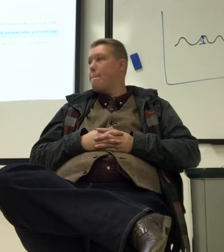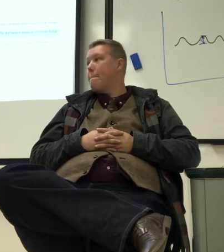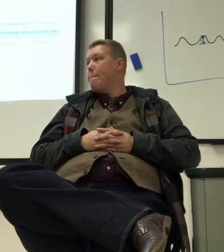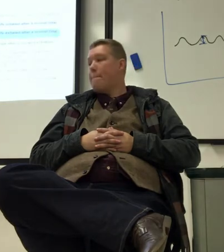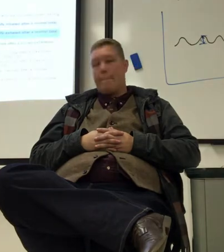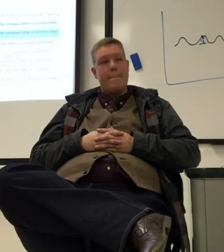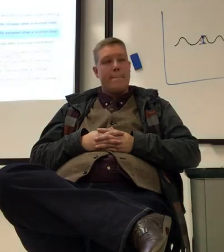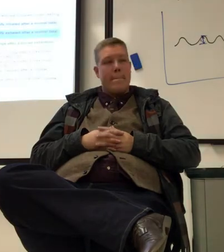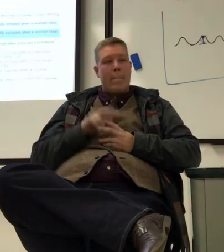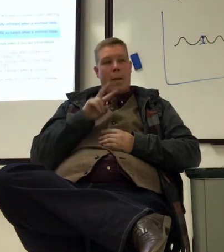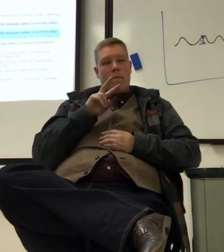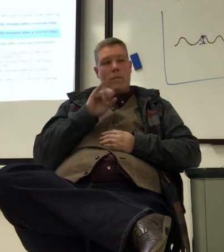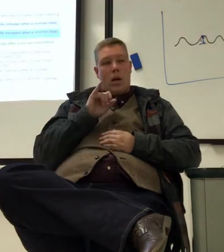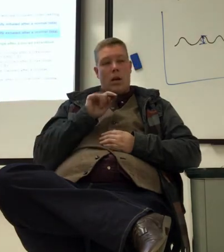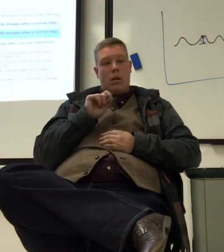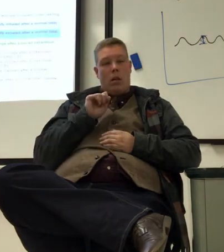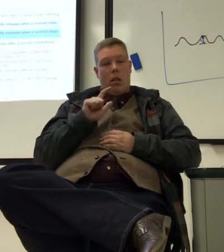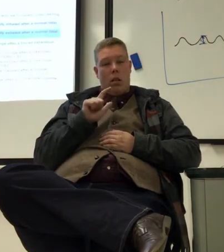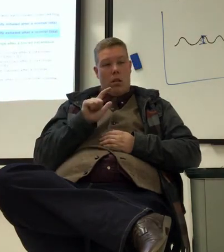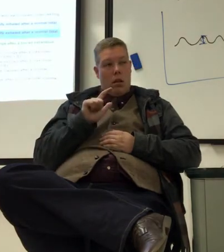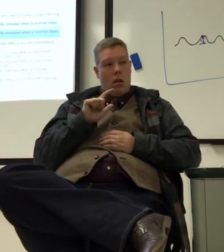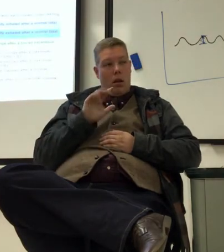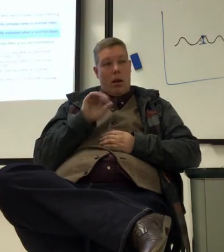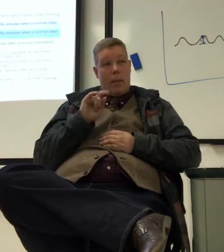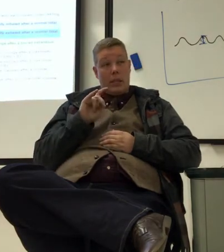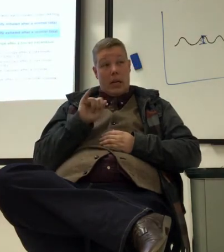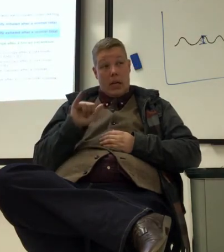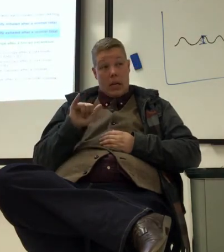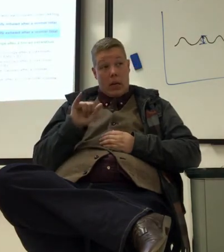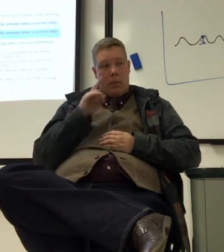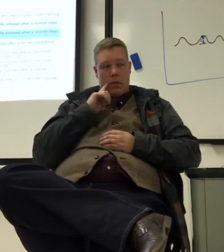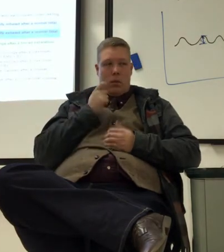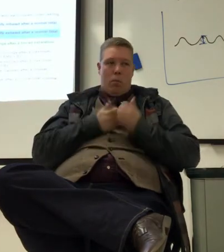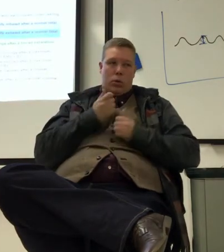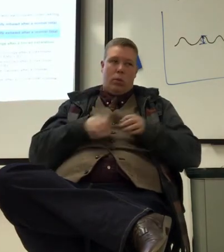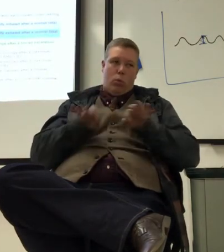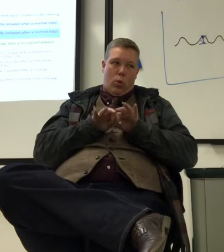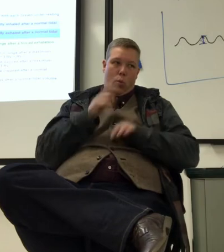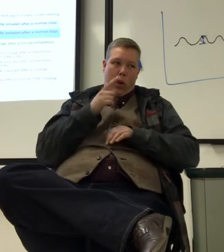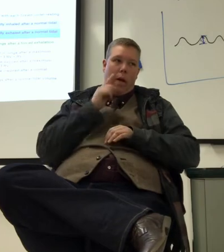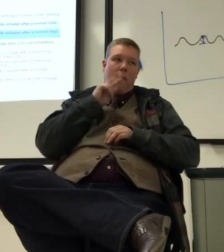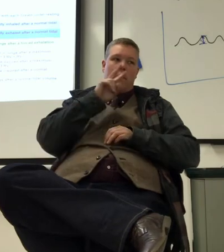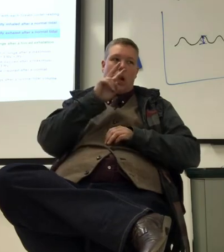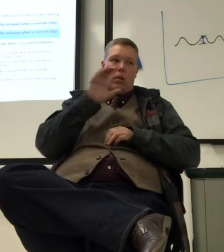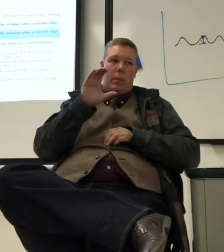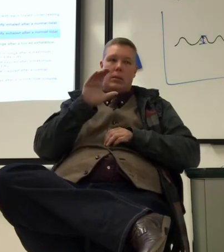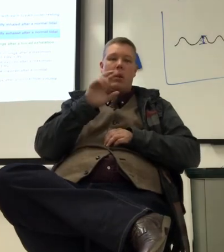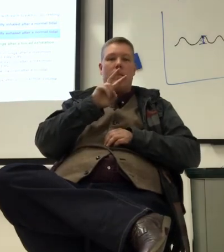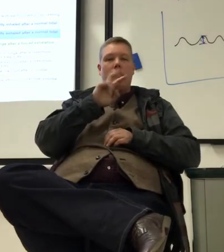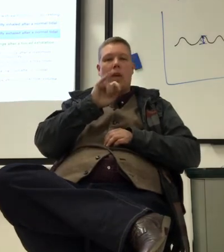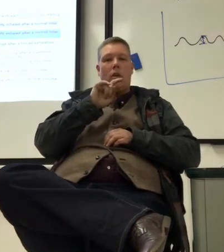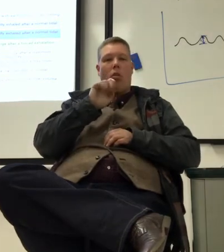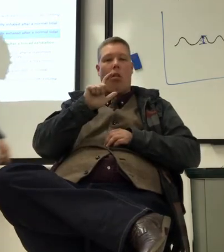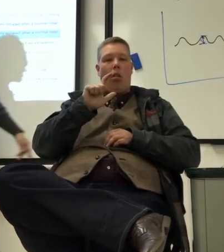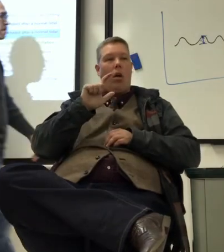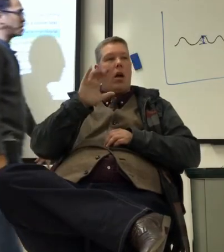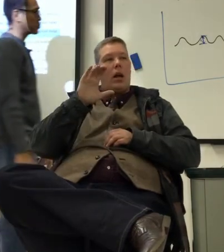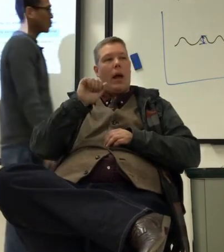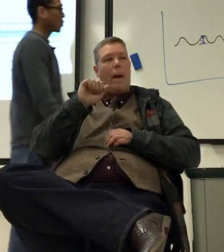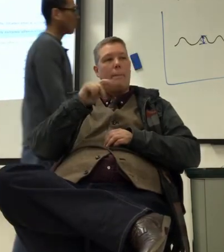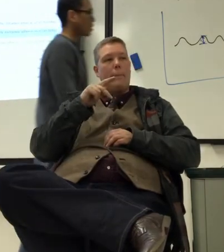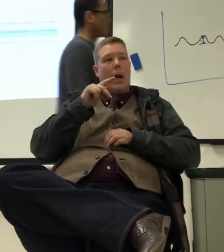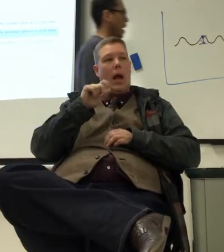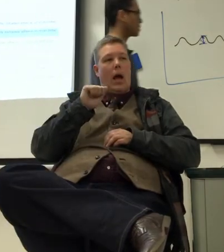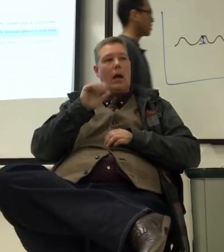Now, the vital capacity, I would say that's the most important one you measure in this lab, because you actually can measure it. You cannot